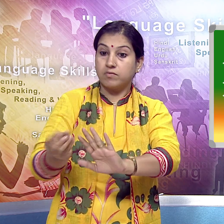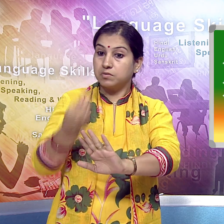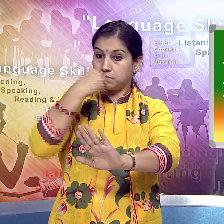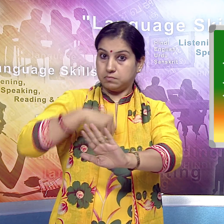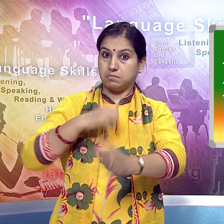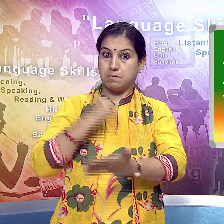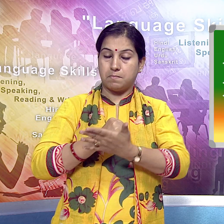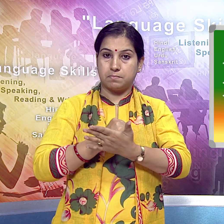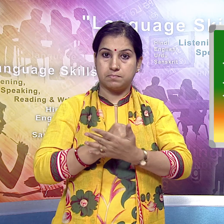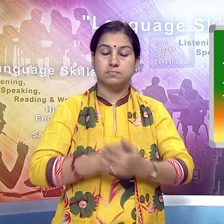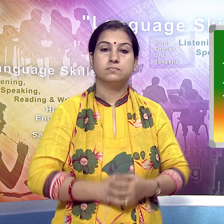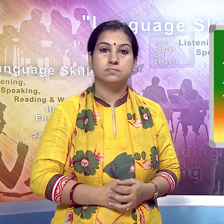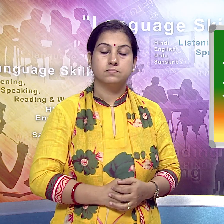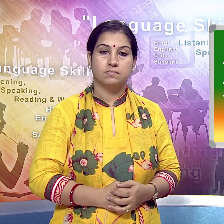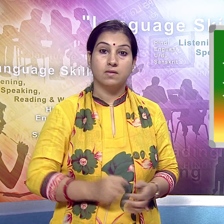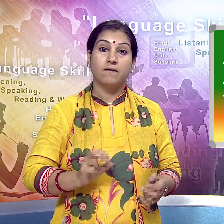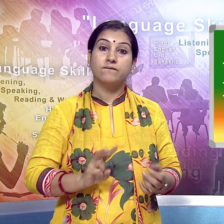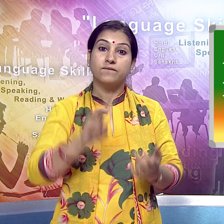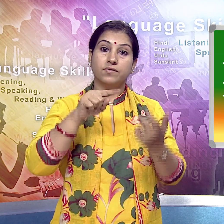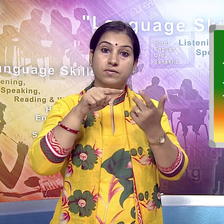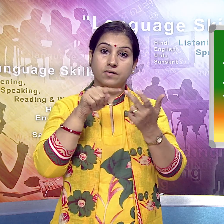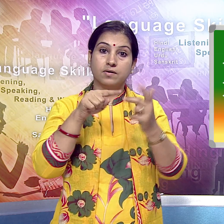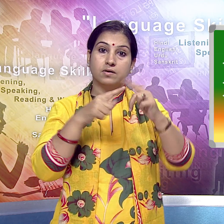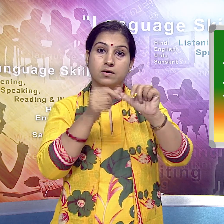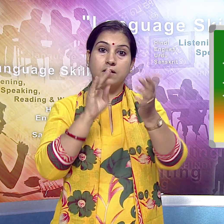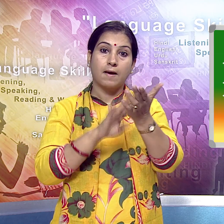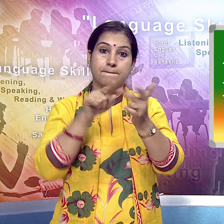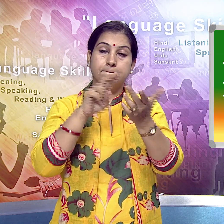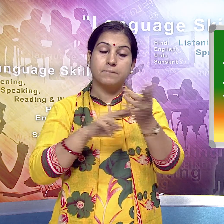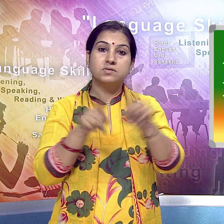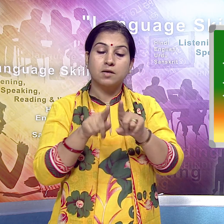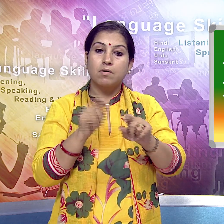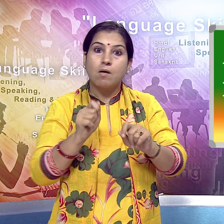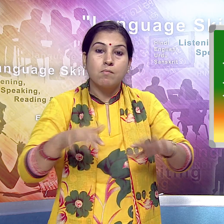Vitamin E acts as antioxidant.